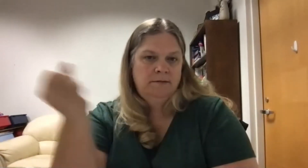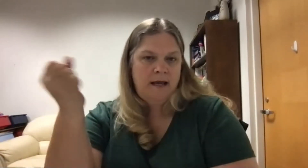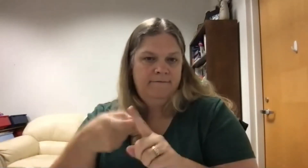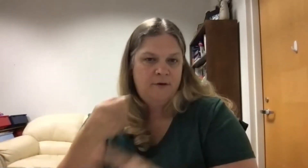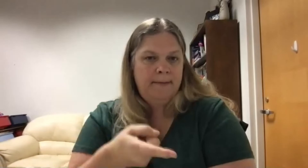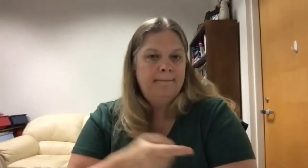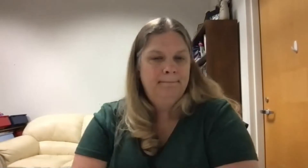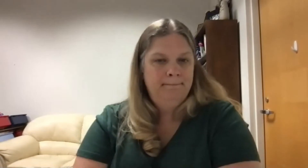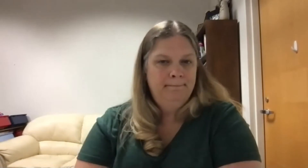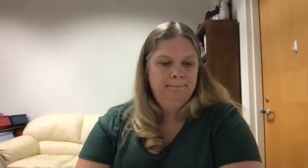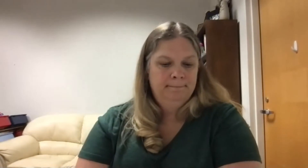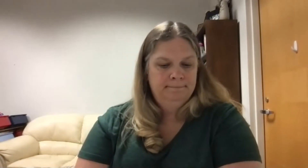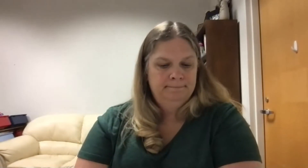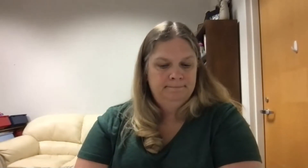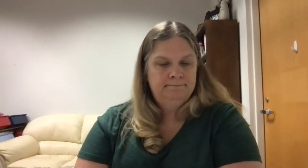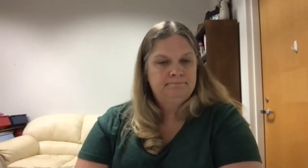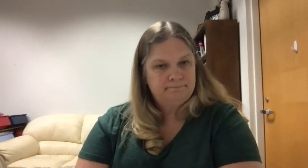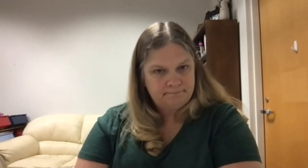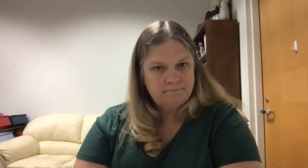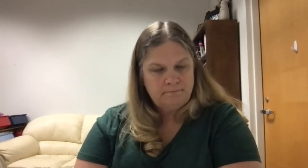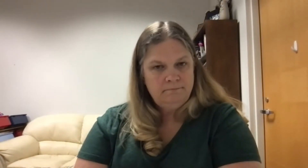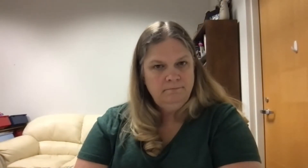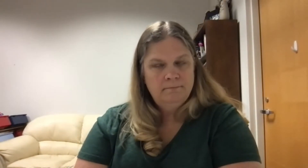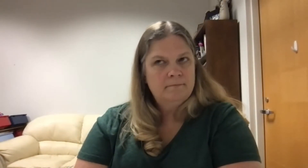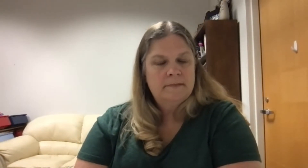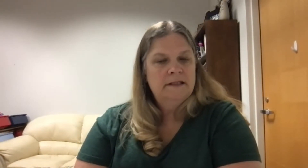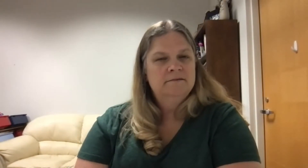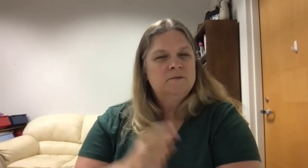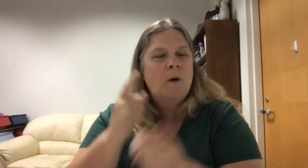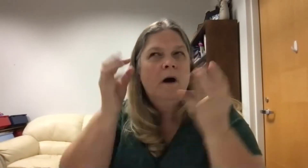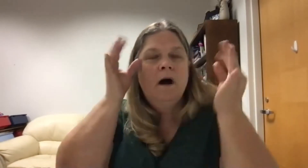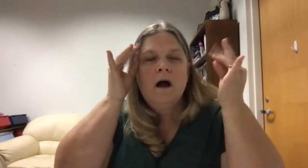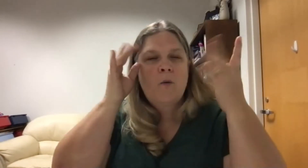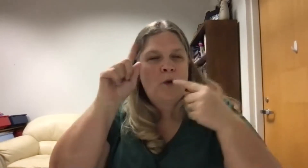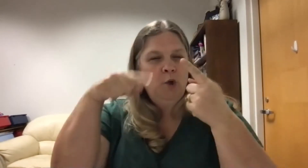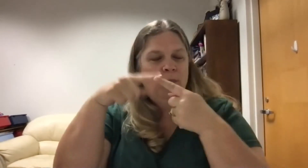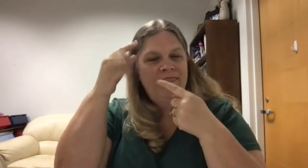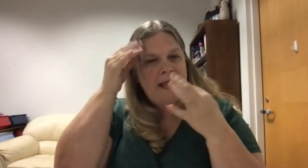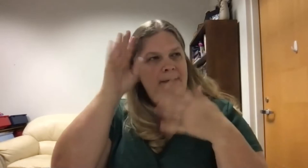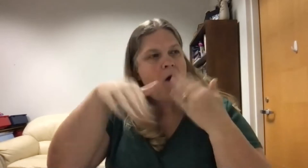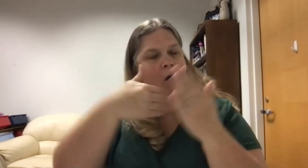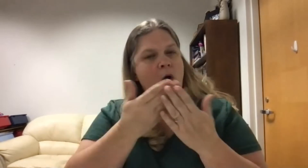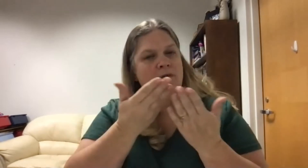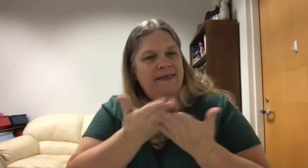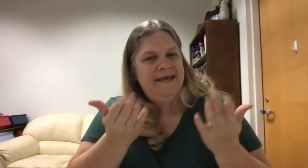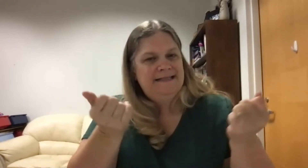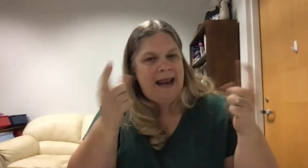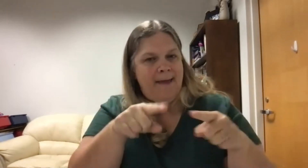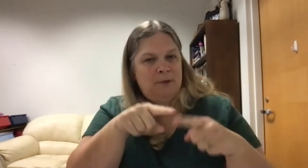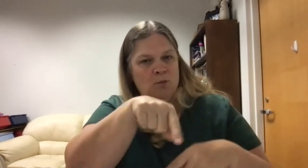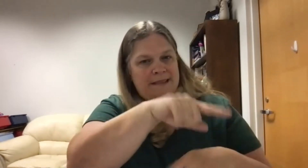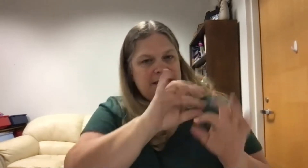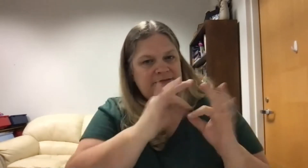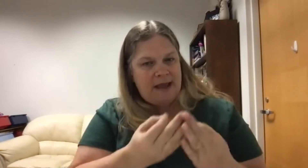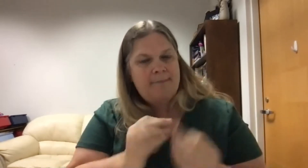Will he have a chance to heal? He had a chance, but yet that was taken from him. So just thinking about all of